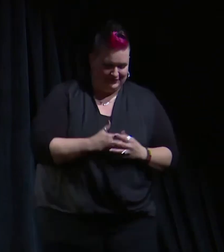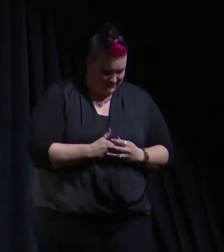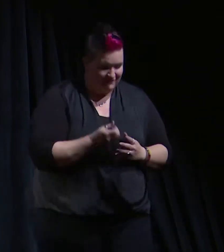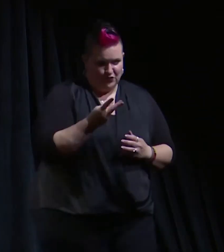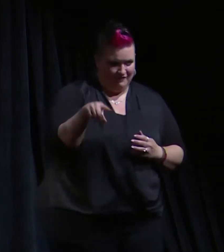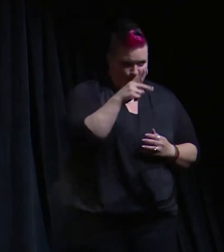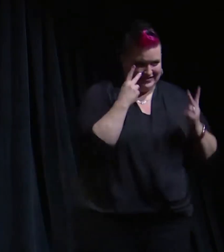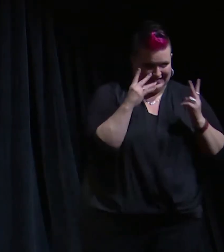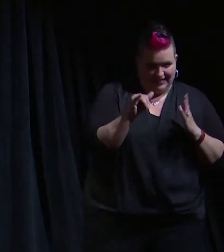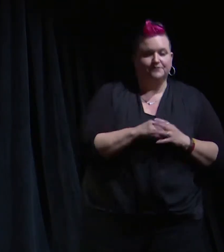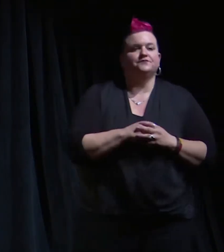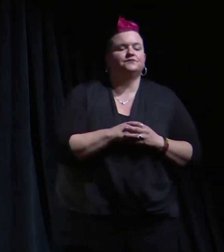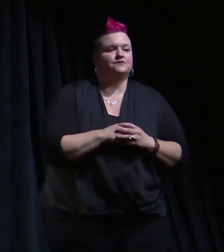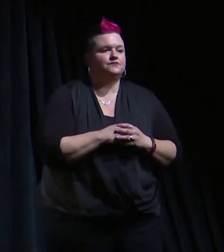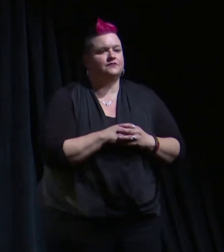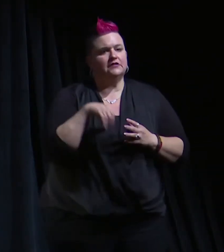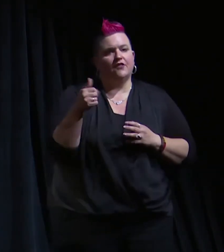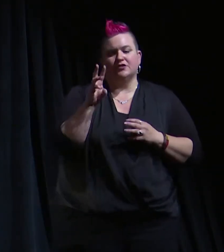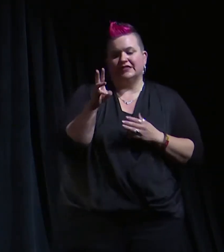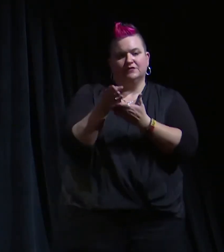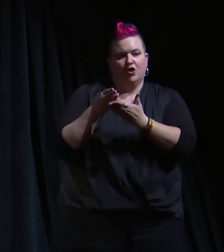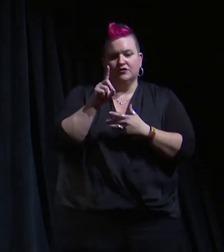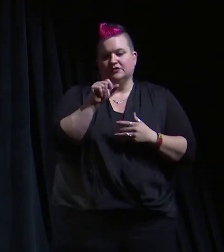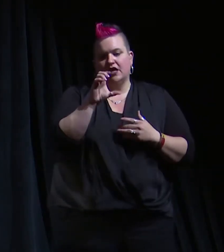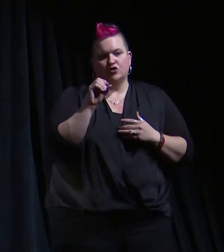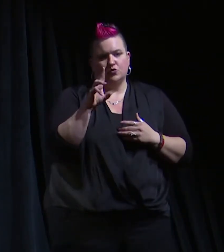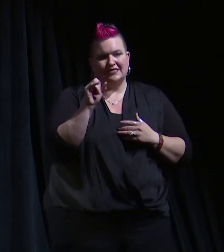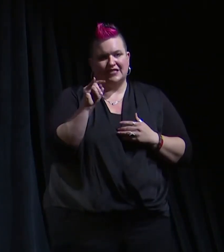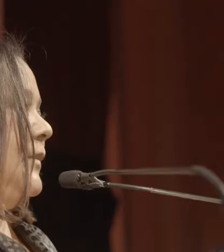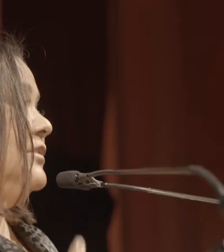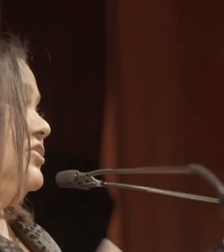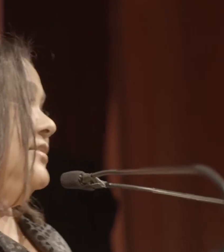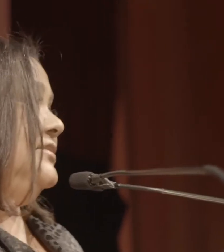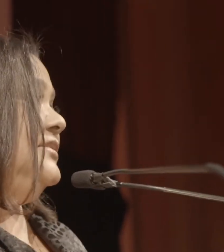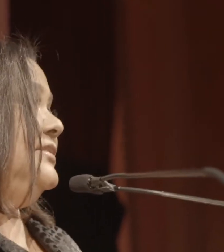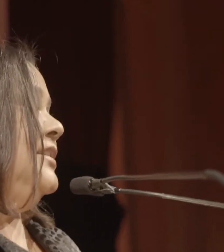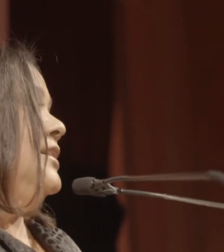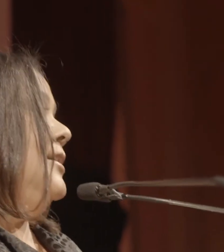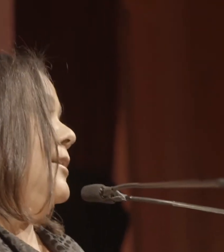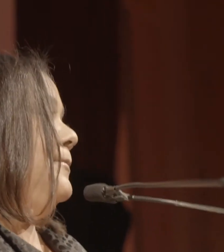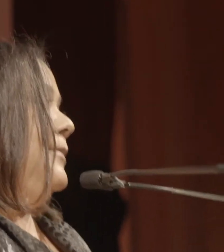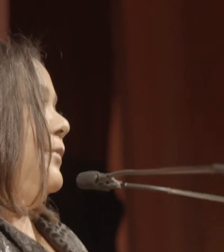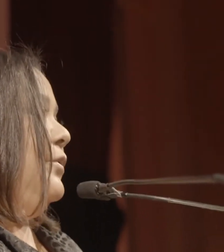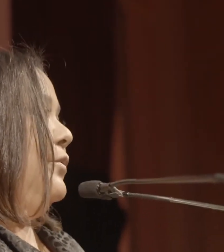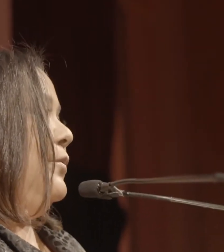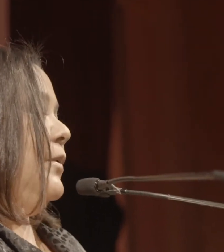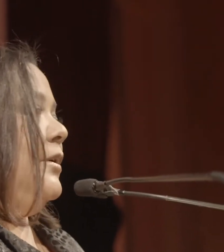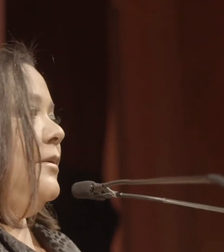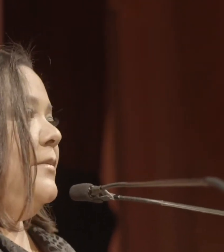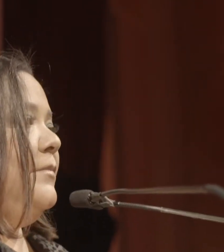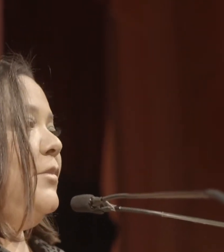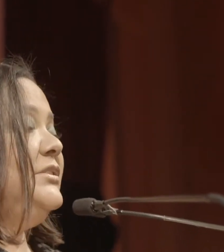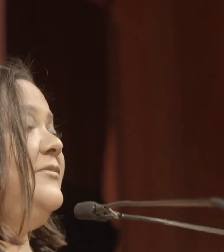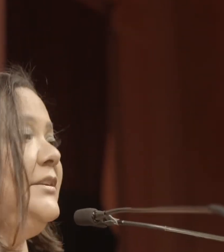it, another 6-part docuseries where we focused on an injustice, people who